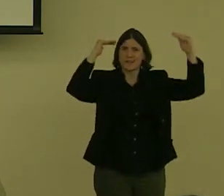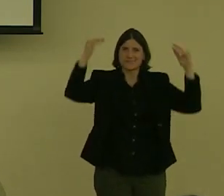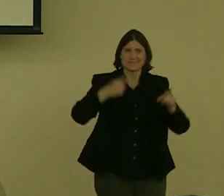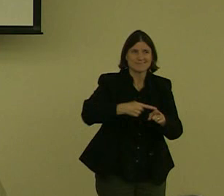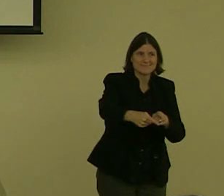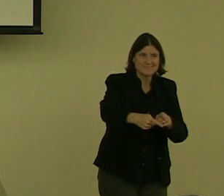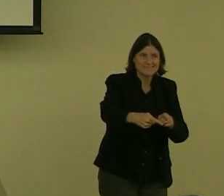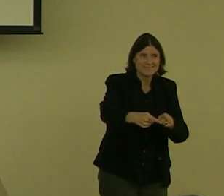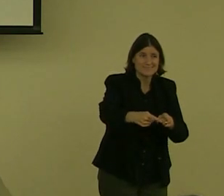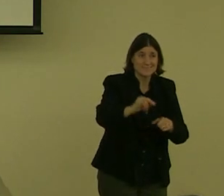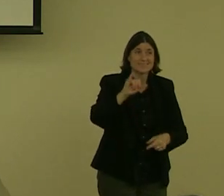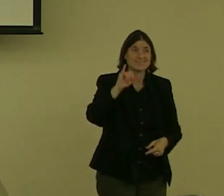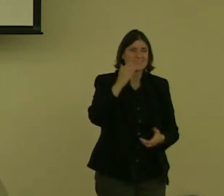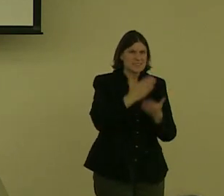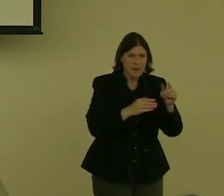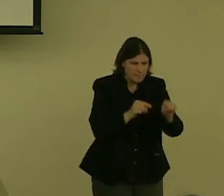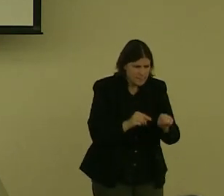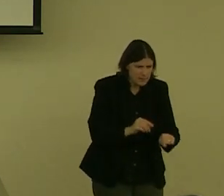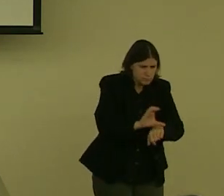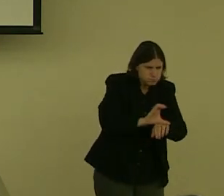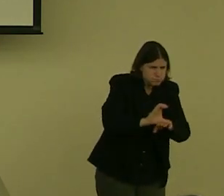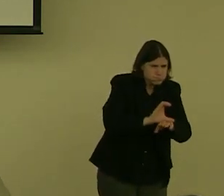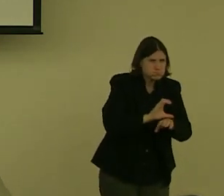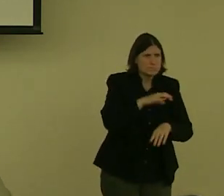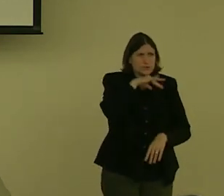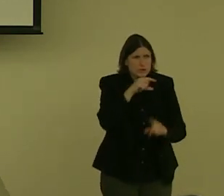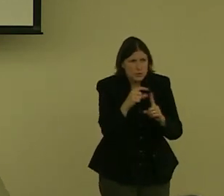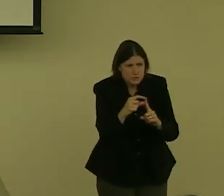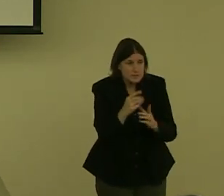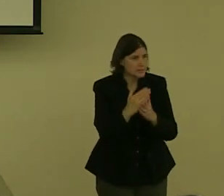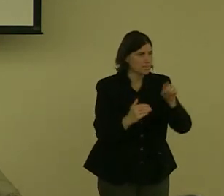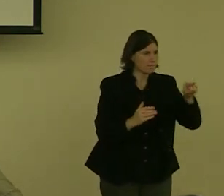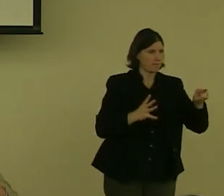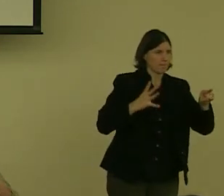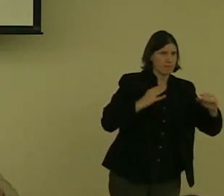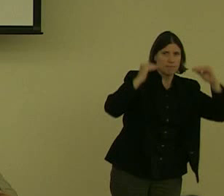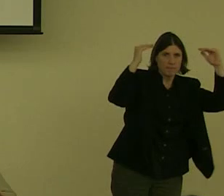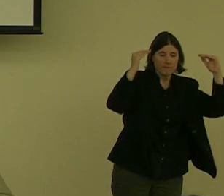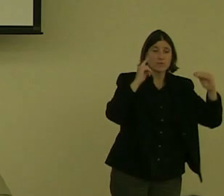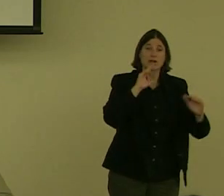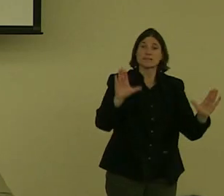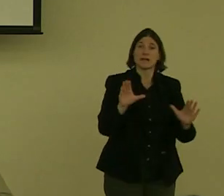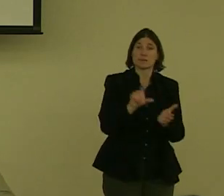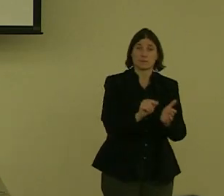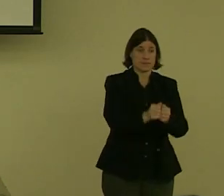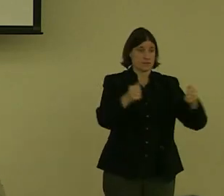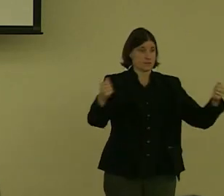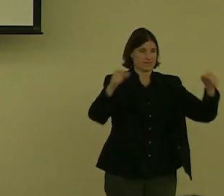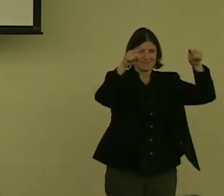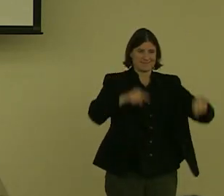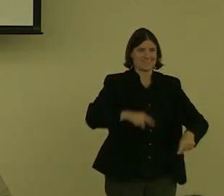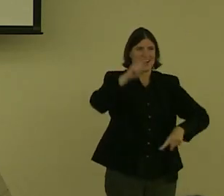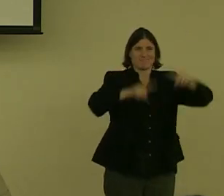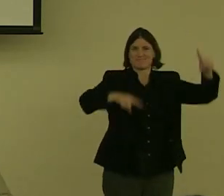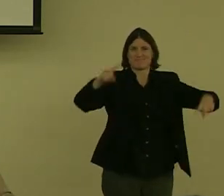And no, this. Well, why not? Well, I would, maybe this one, but not that one. And so, like, they start to have to like differentiate a little between